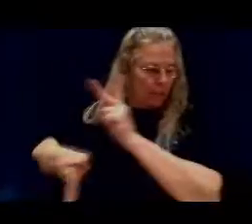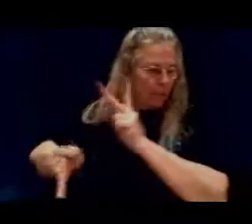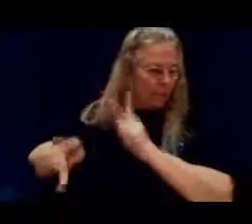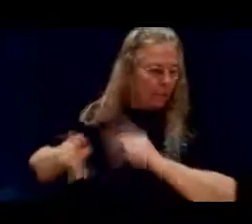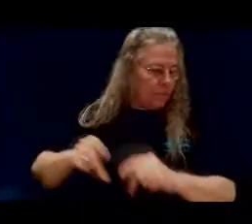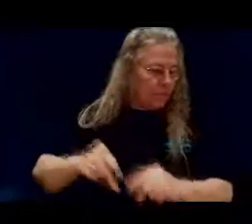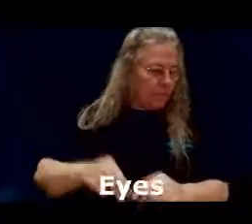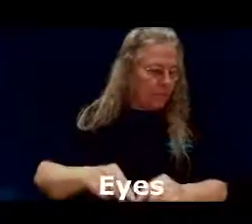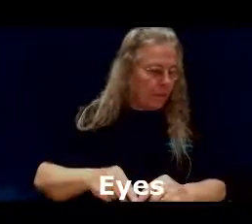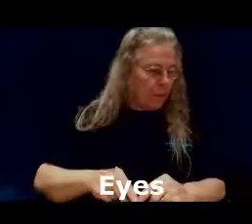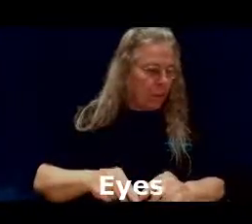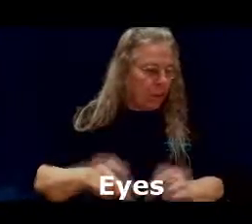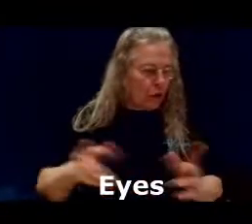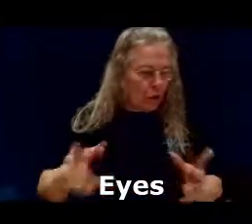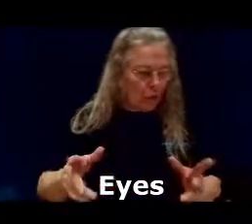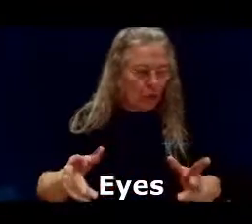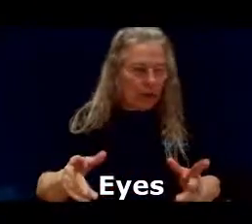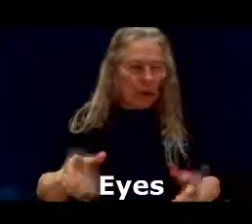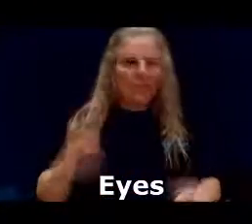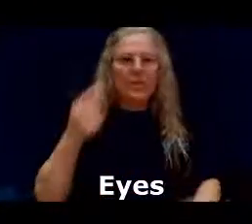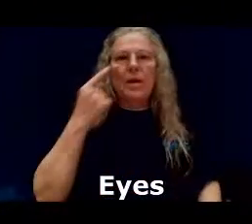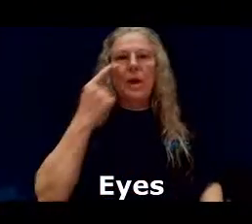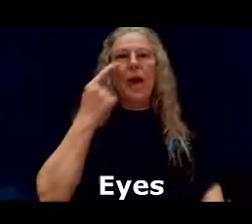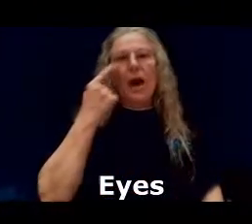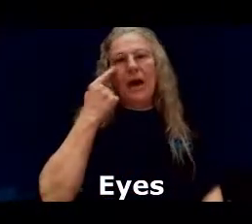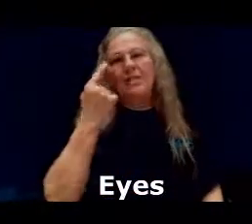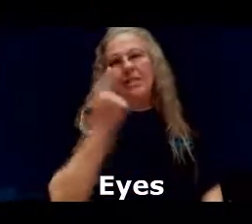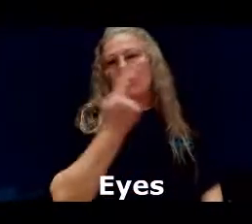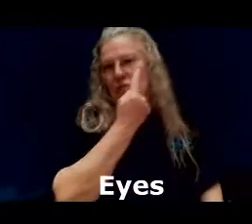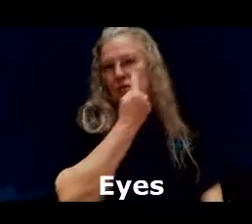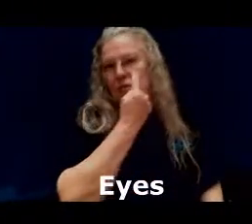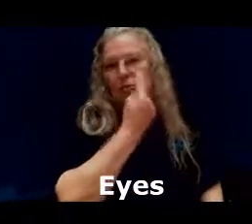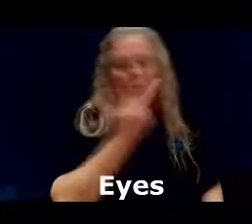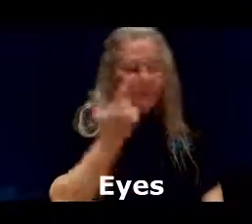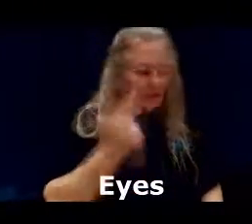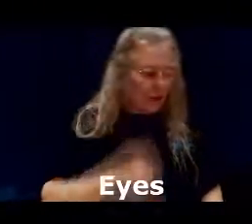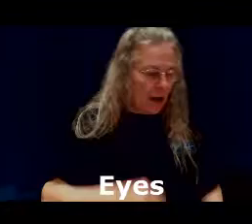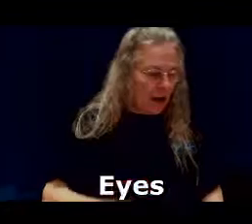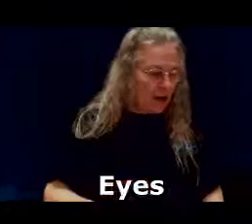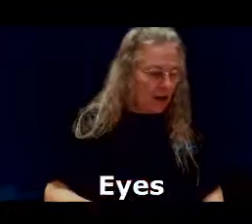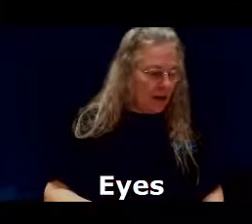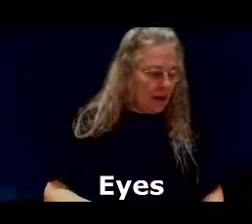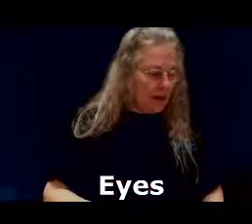People, or human, eyes, and of course you just point to your eyes.